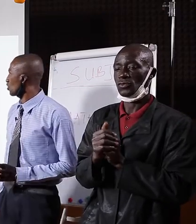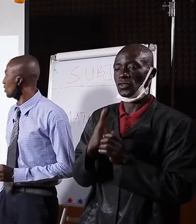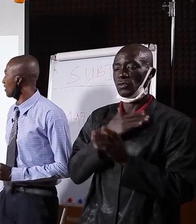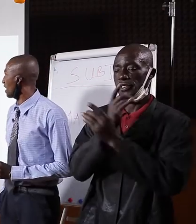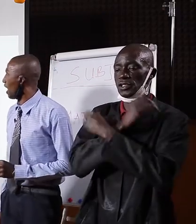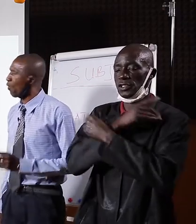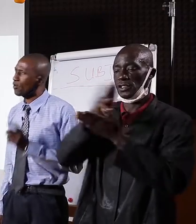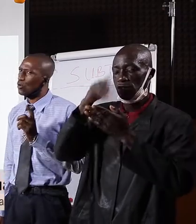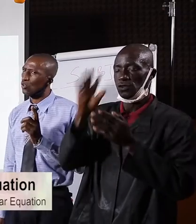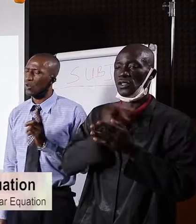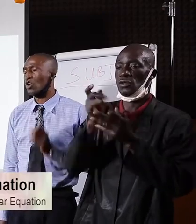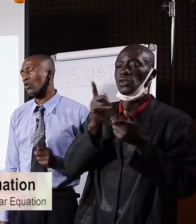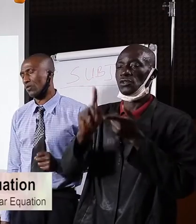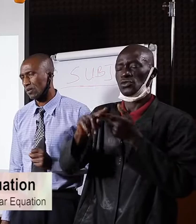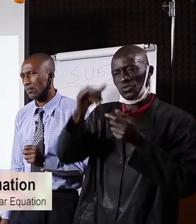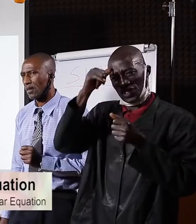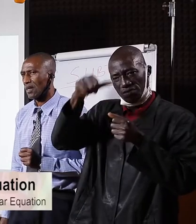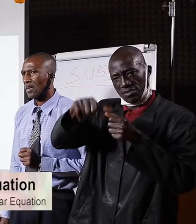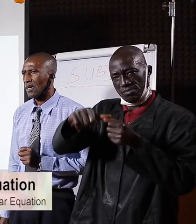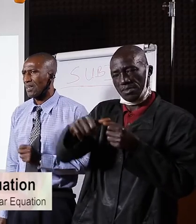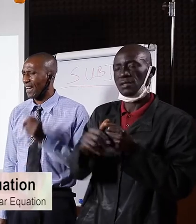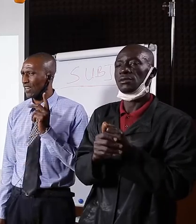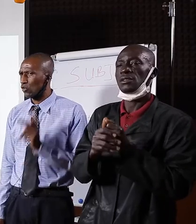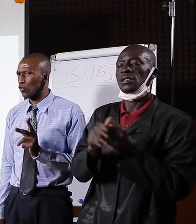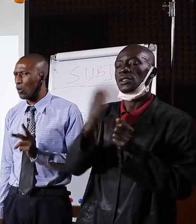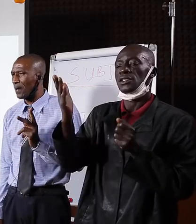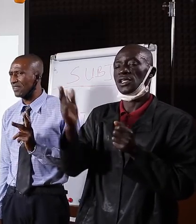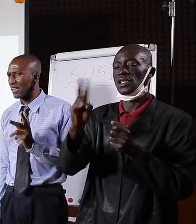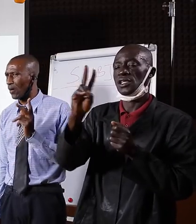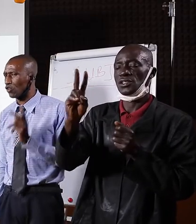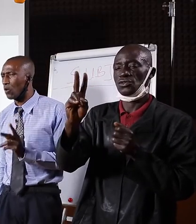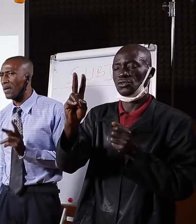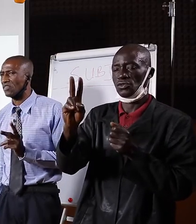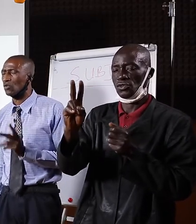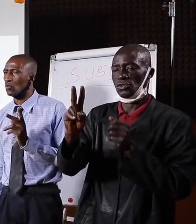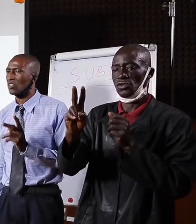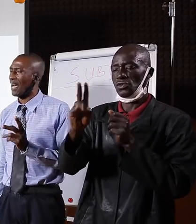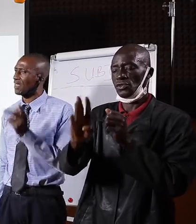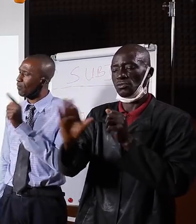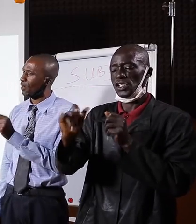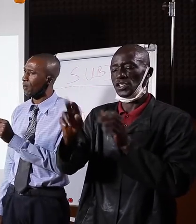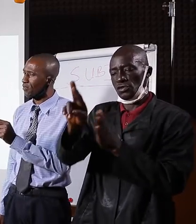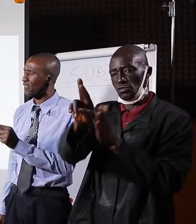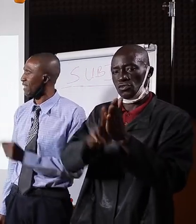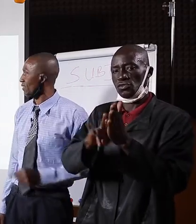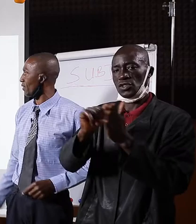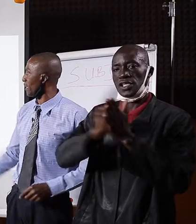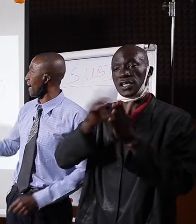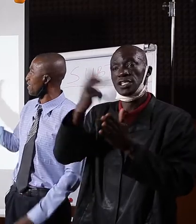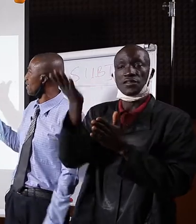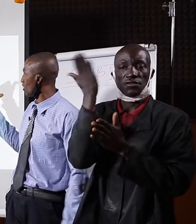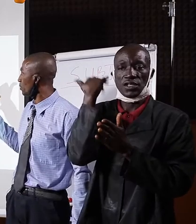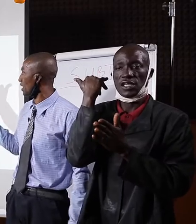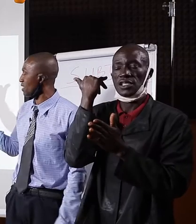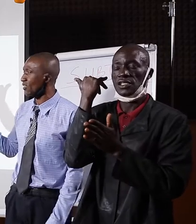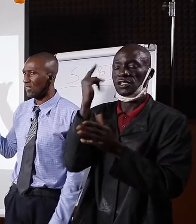My dear students, I want you to recall there were two basic rules I gave you in our previous lesson